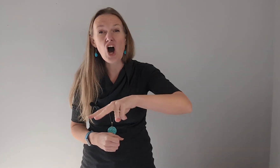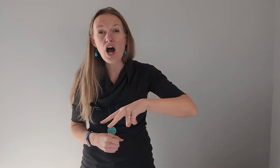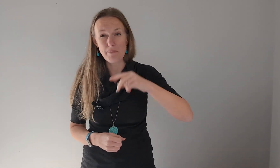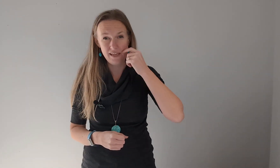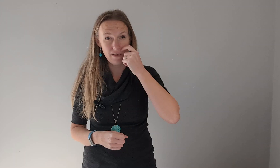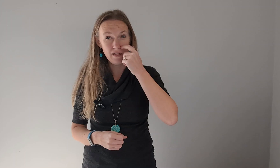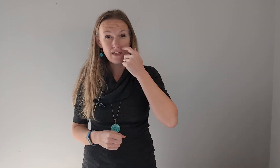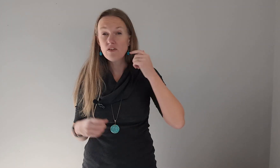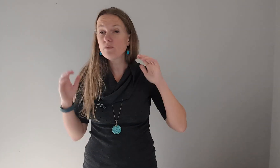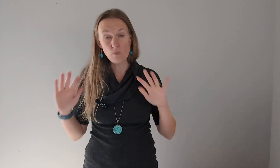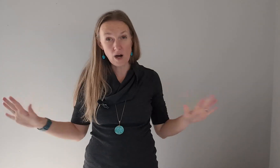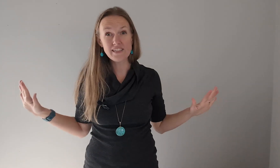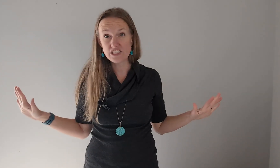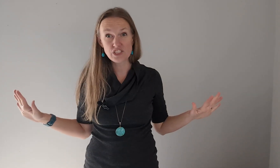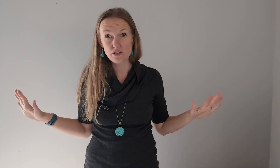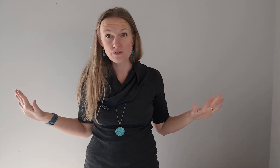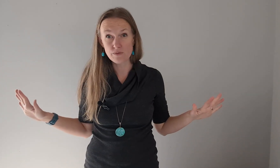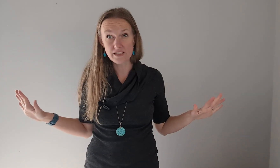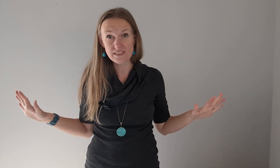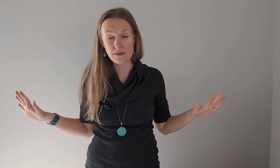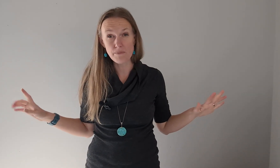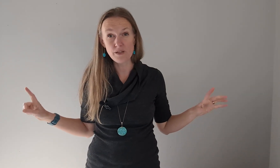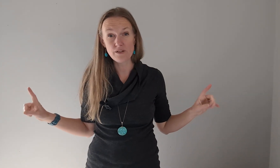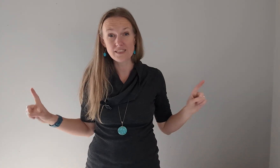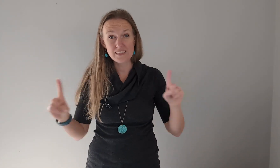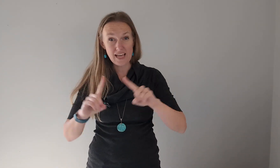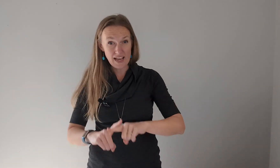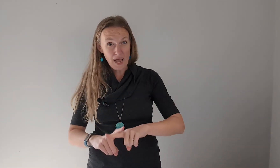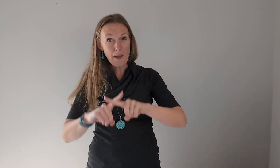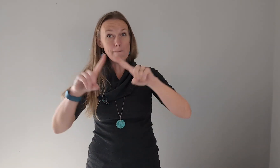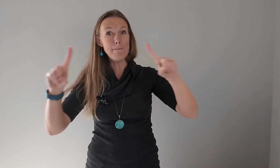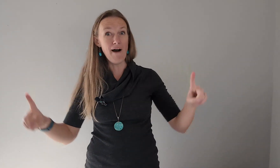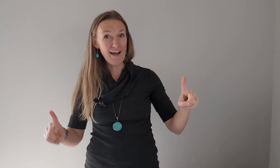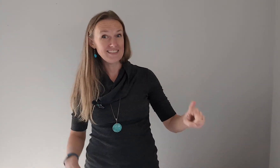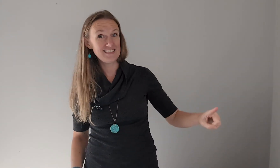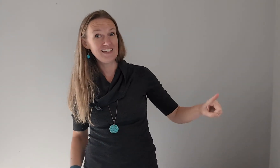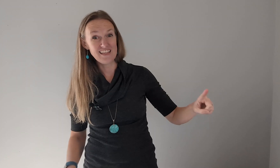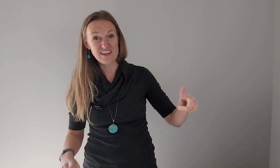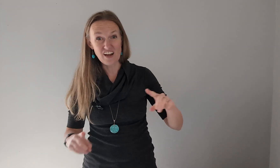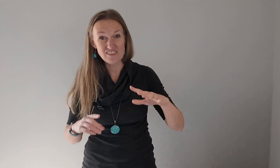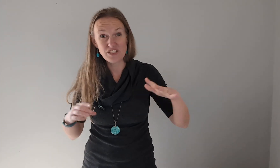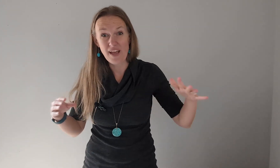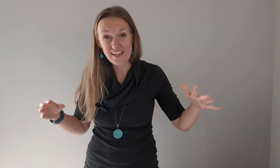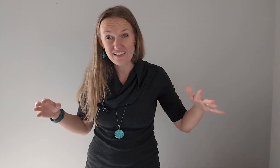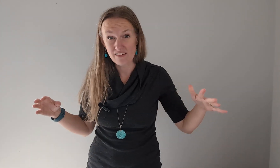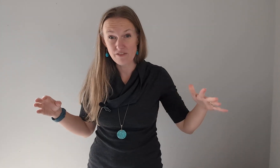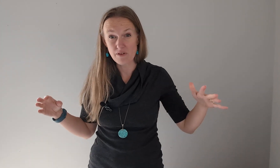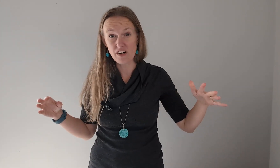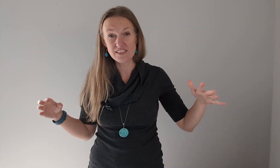saw me. If you want to just do really simple, you can say, but, and then not even do anything from the far side